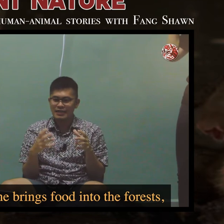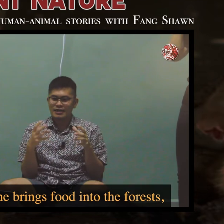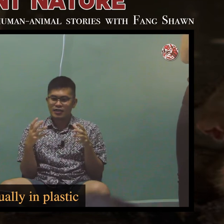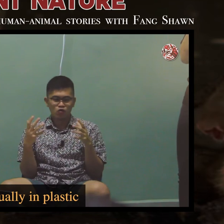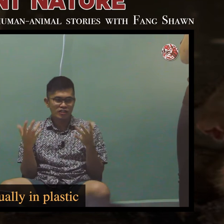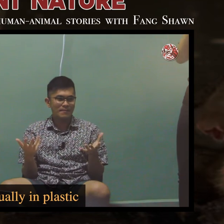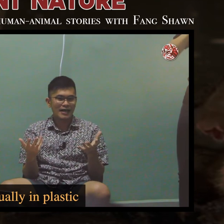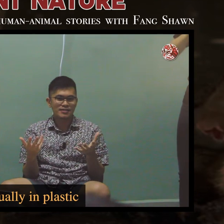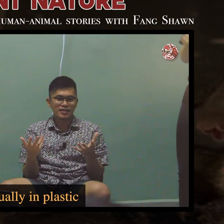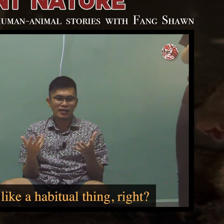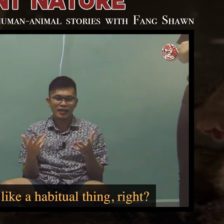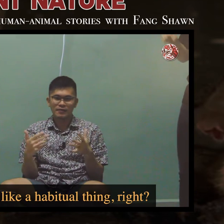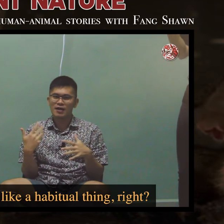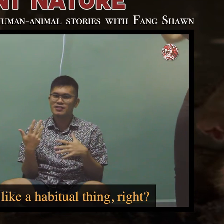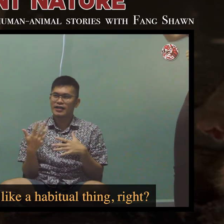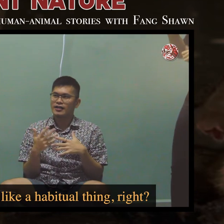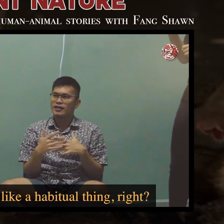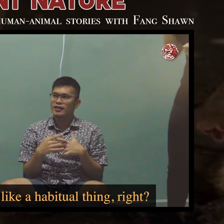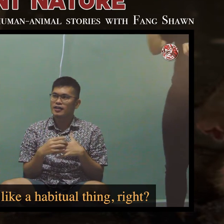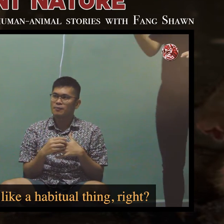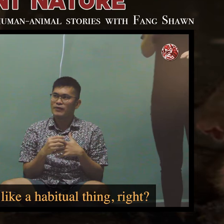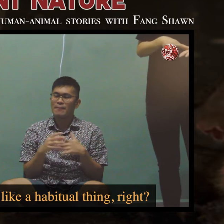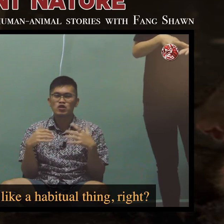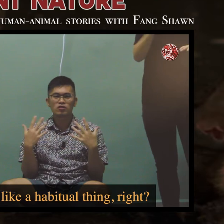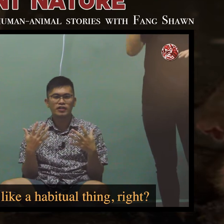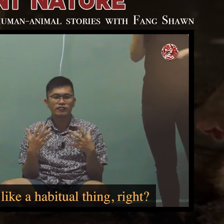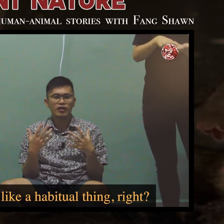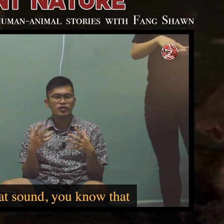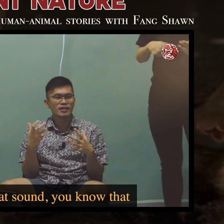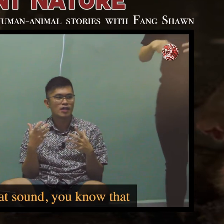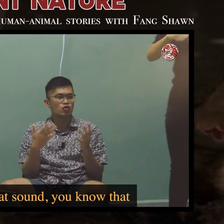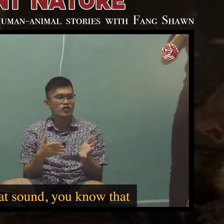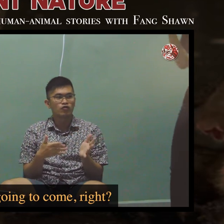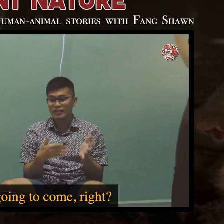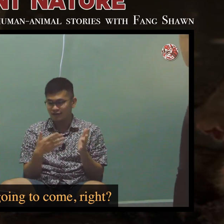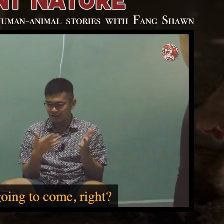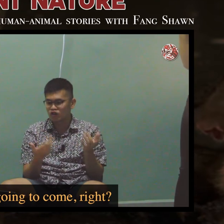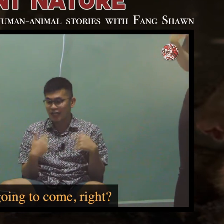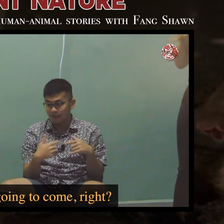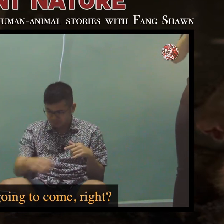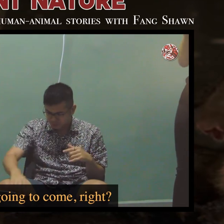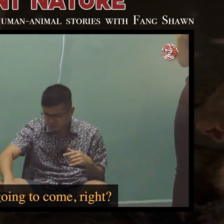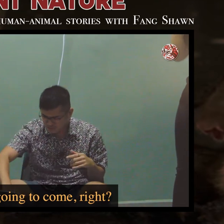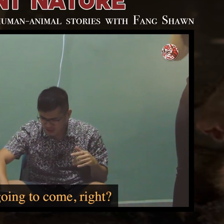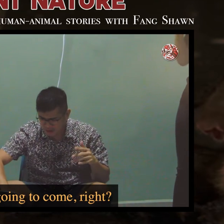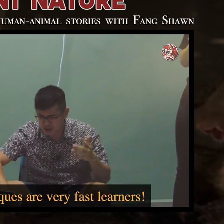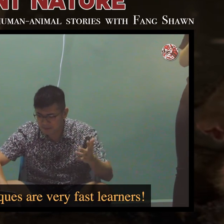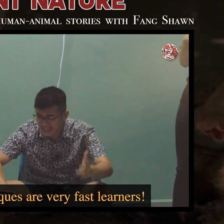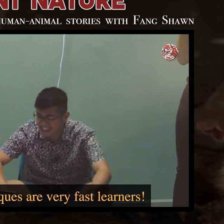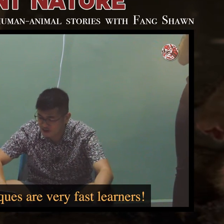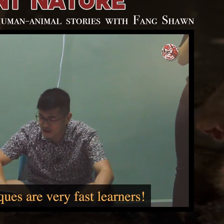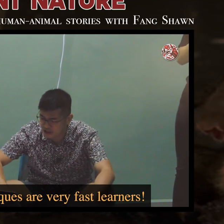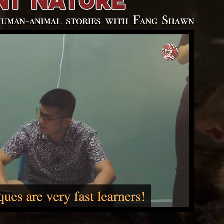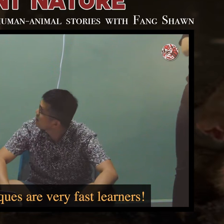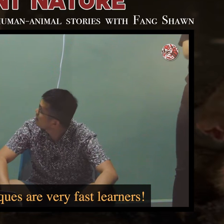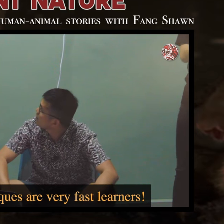forests, usually in plastic, and it becomes like a habitual thing, right? You hear the sound, you know there's food that is going to come, right? Because